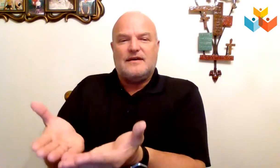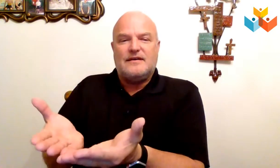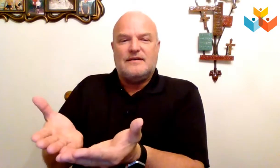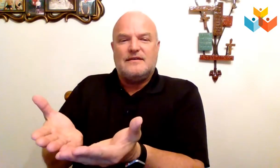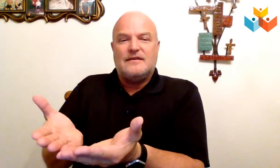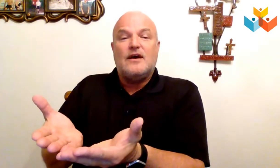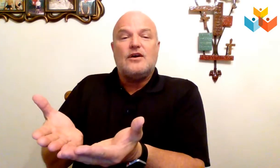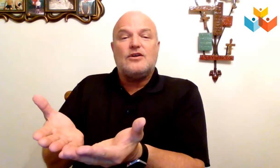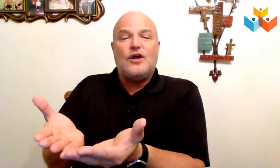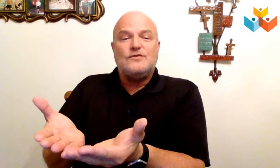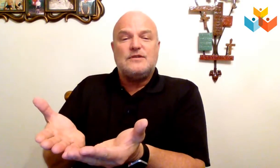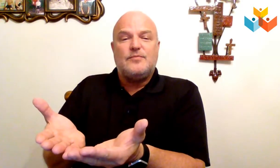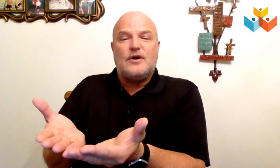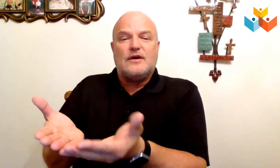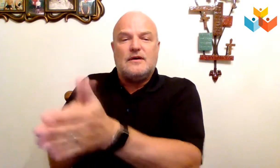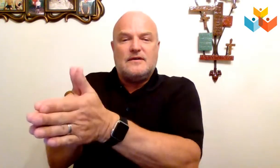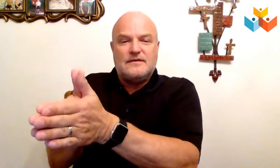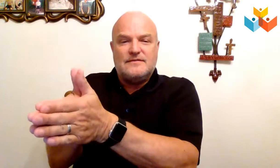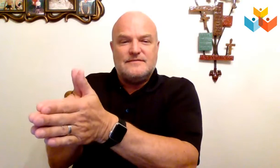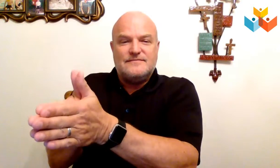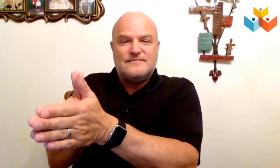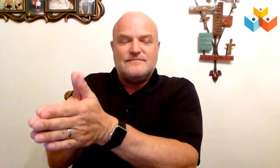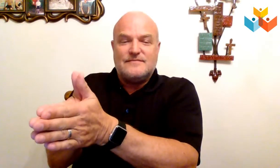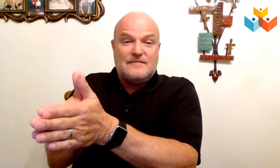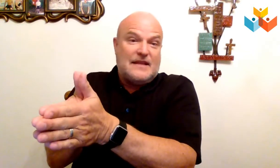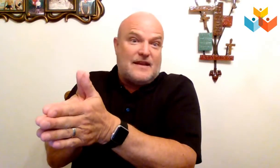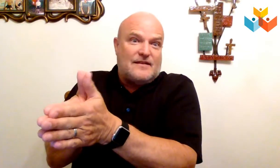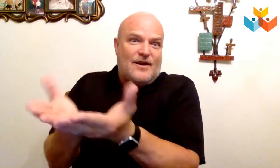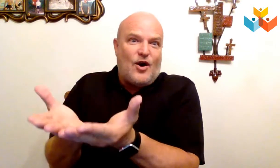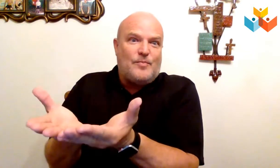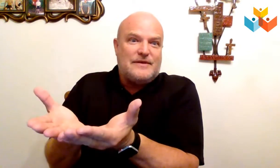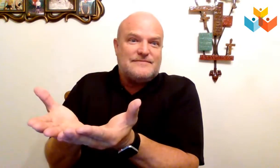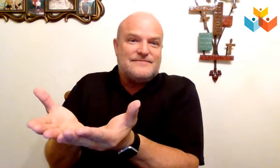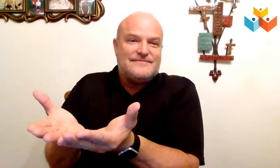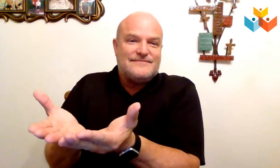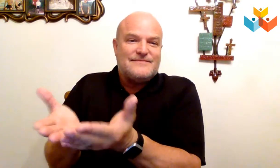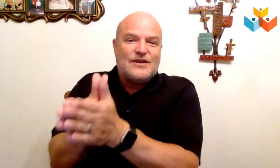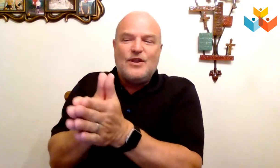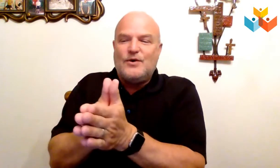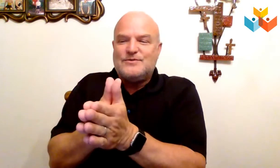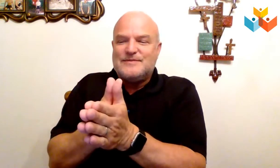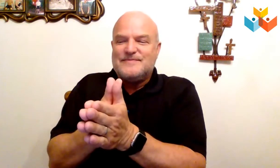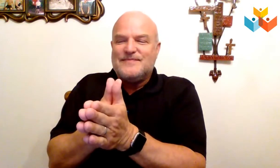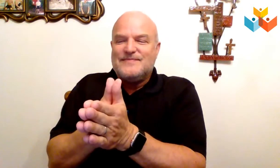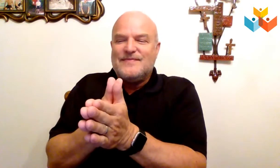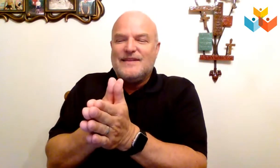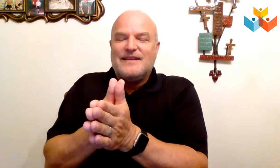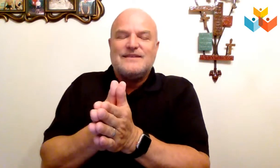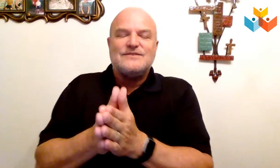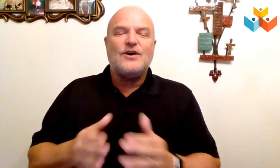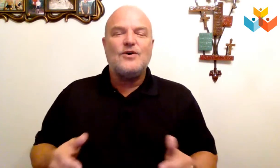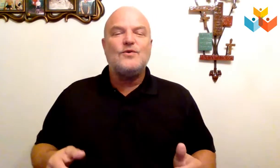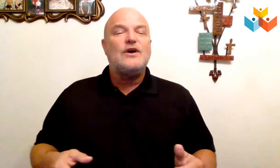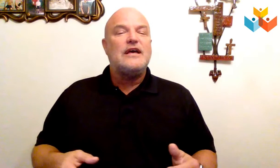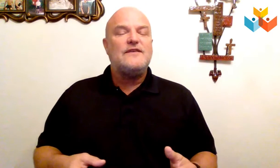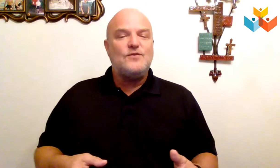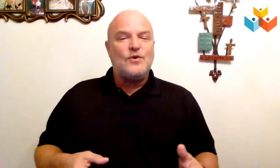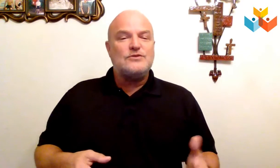book, open the book, close the book. Again, open,